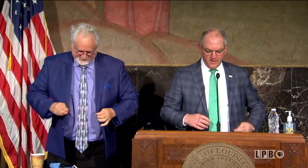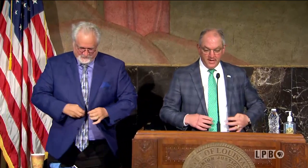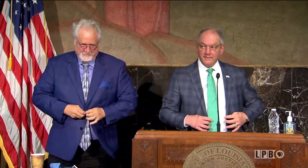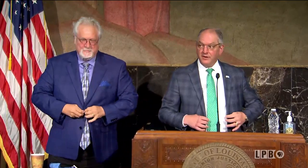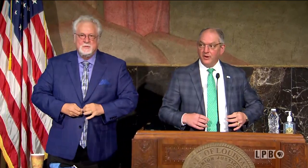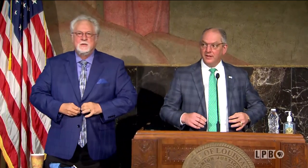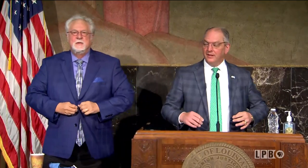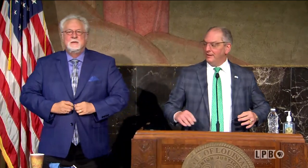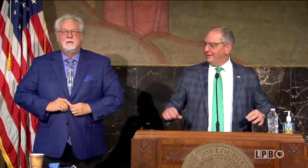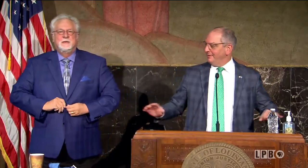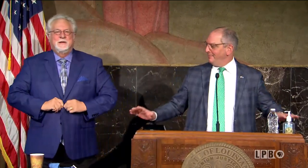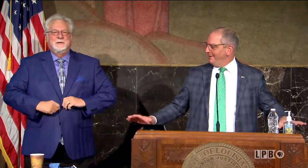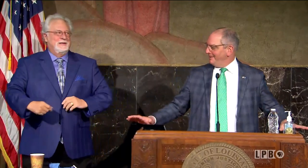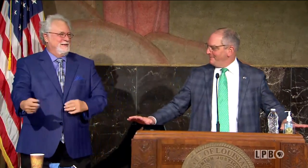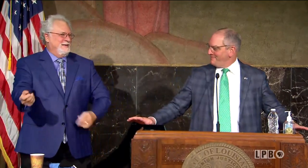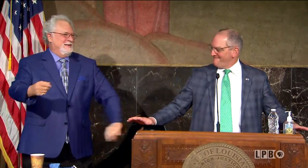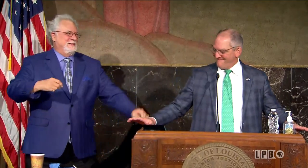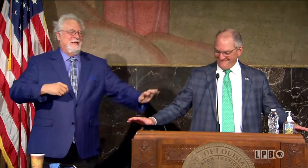Good